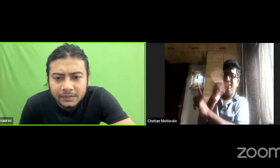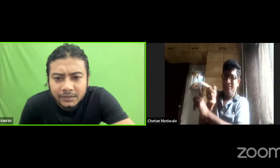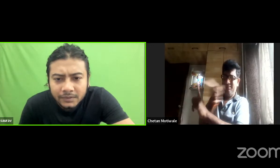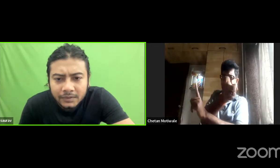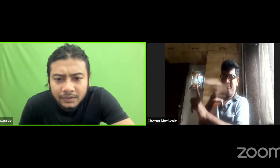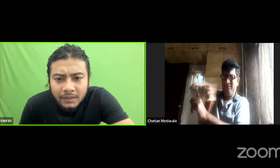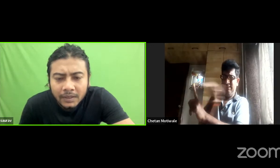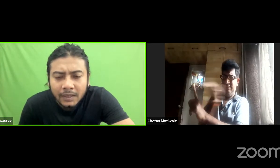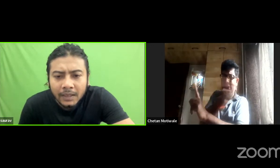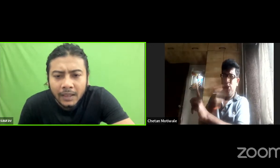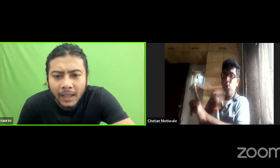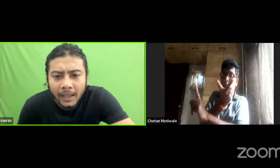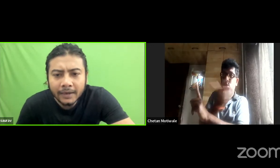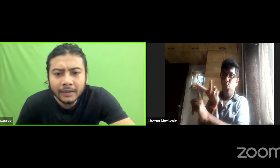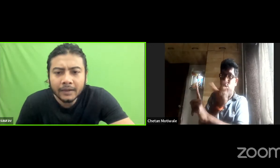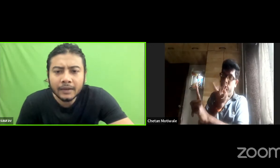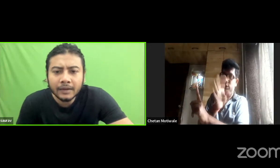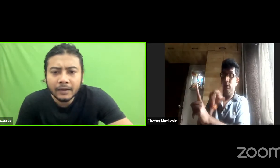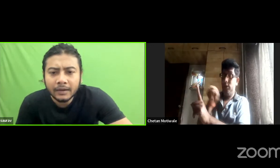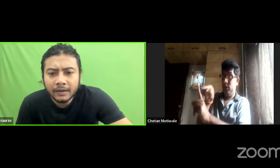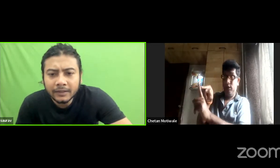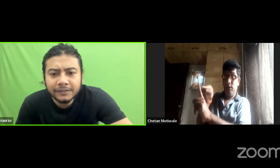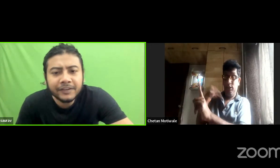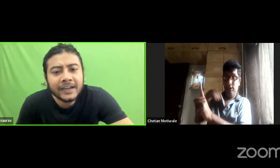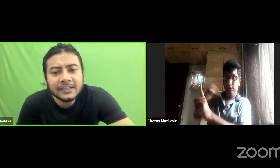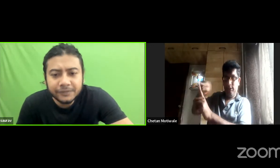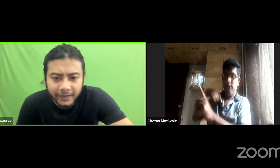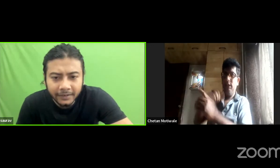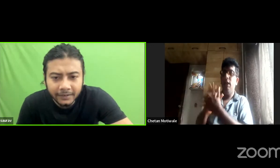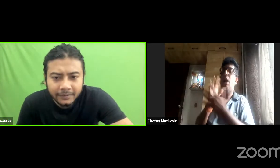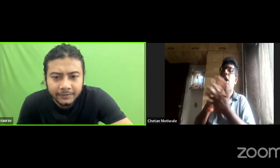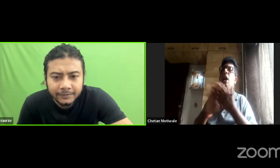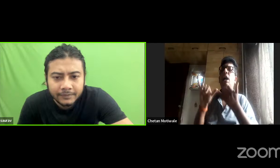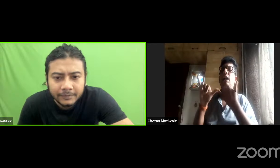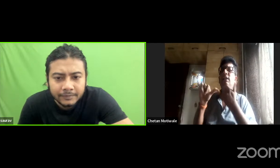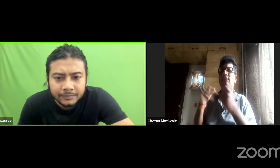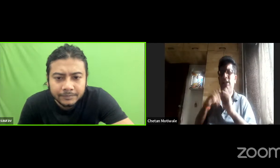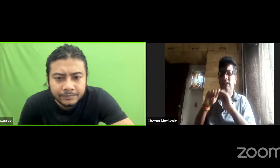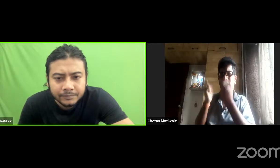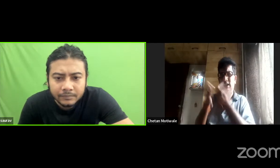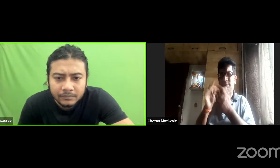his, and this friend's friend. Okay.